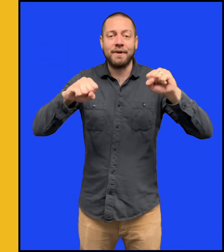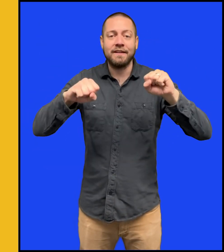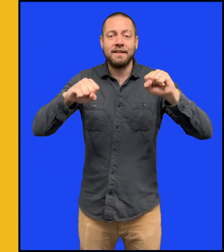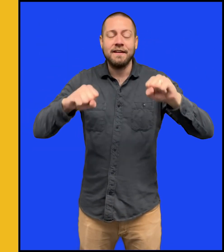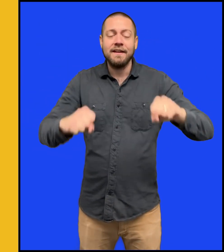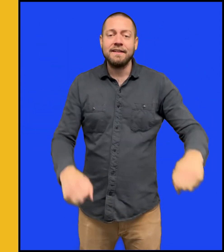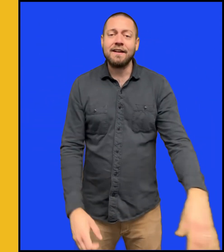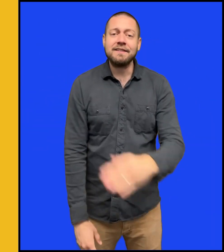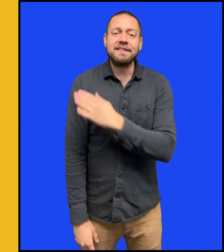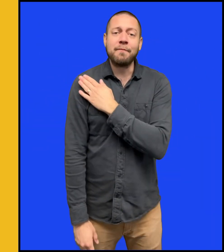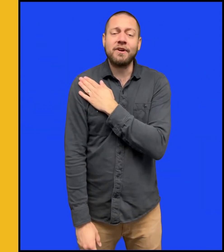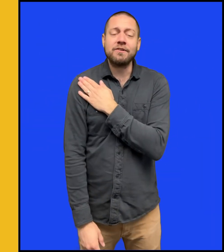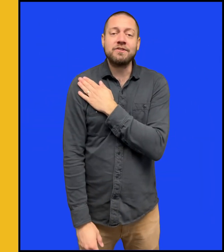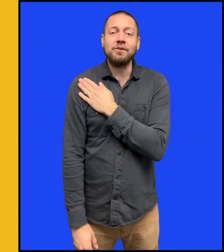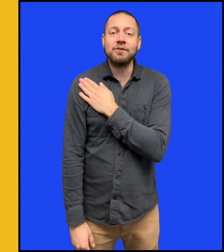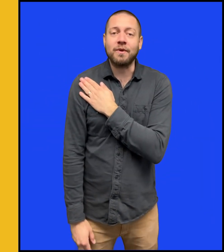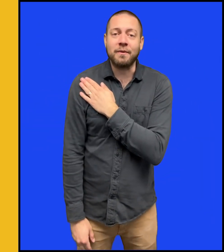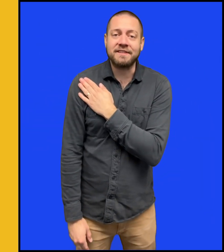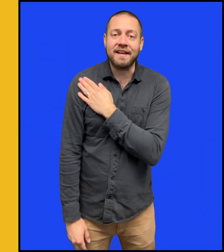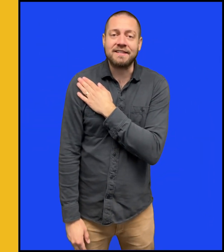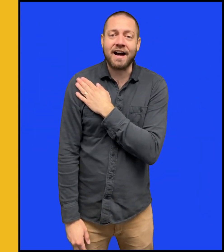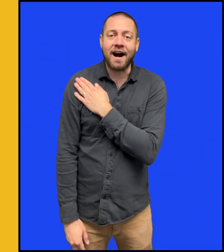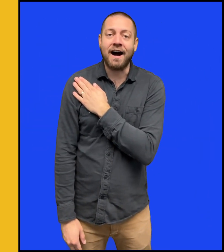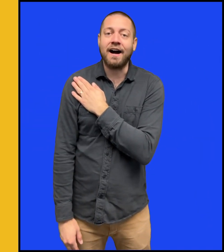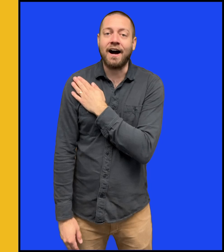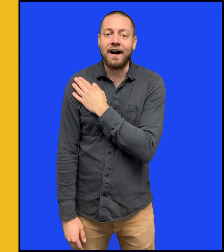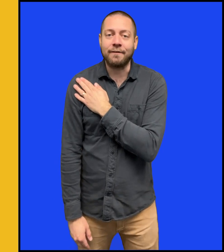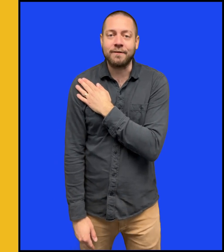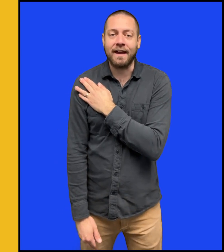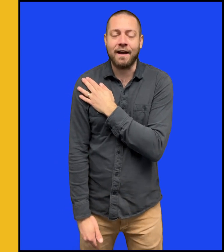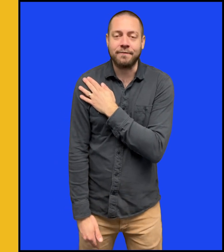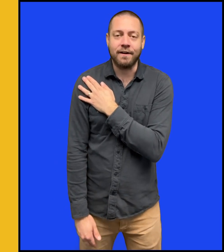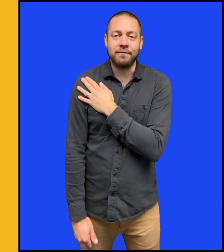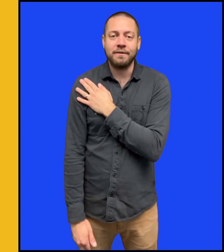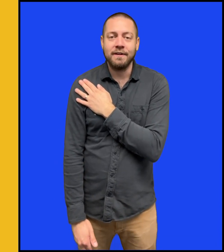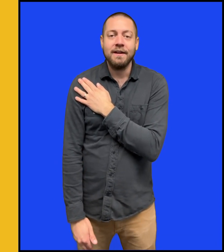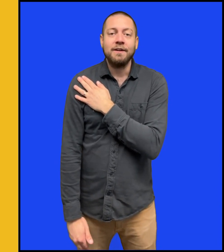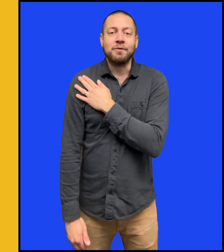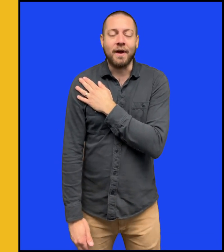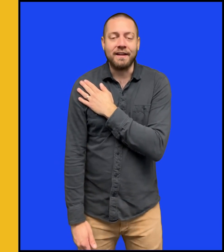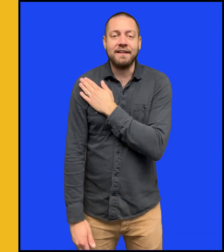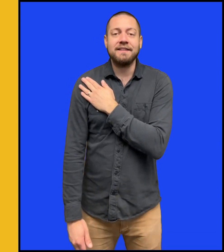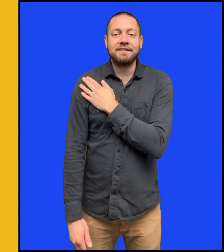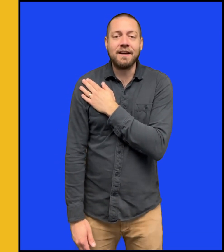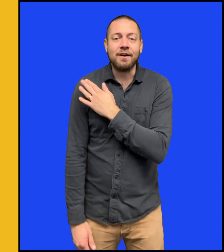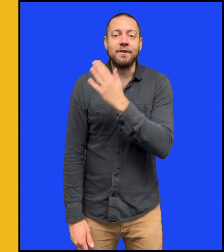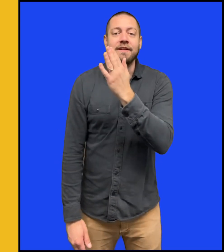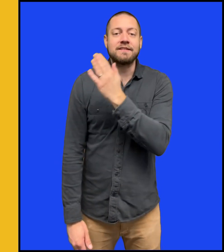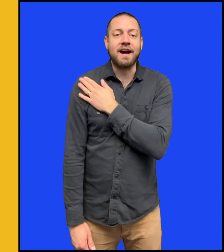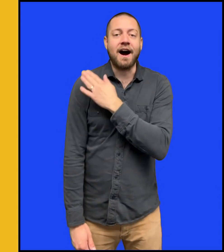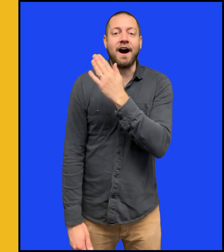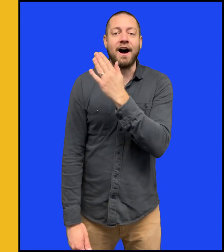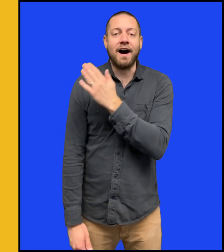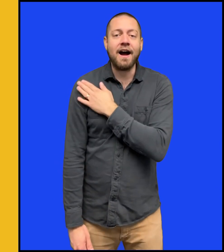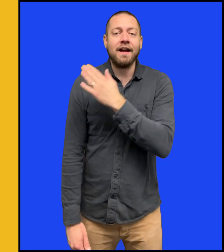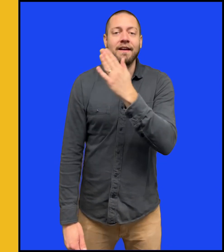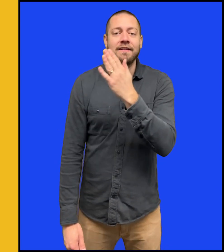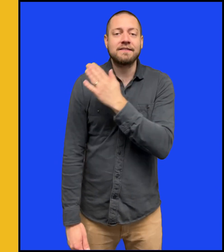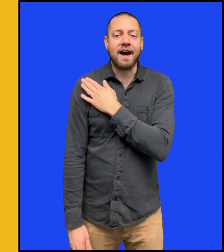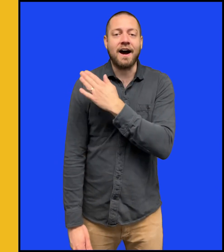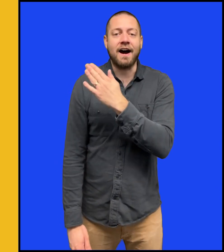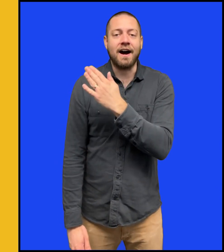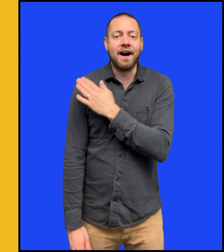stop. Now let's tap on our shoulder while we say ta, ah for the half note. Ready, let's go.